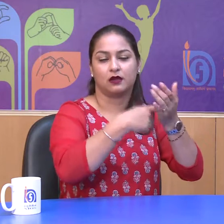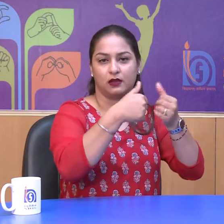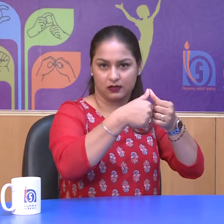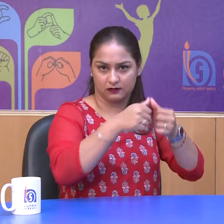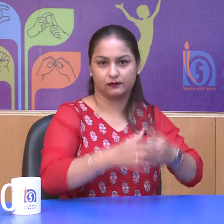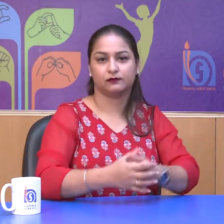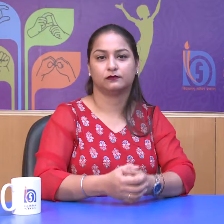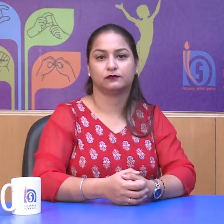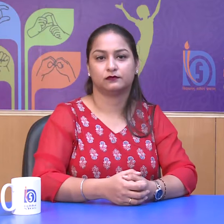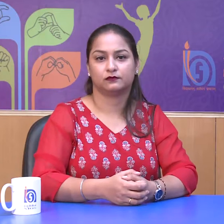Sarangdhara, Sanhita,